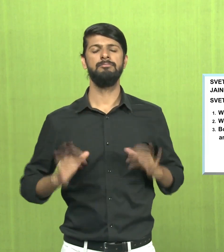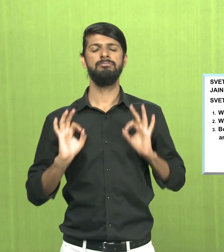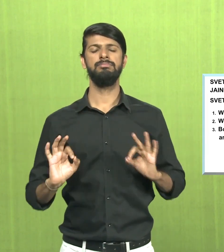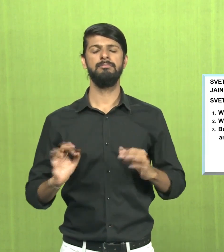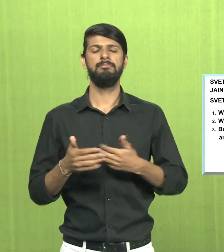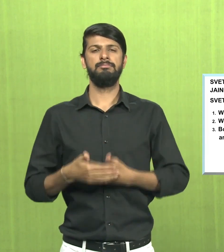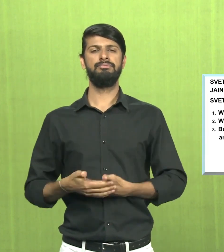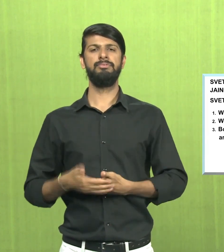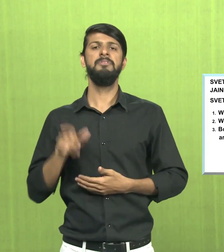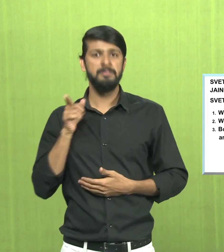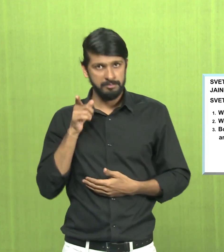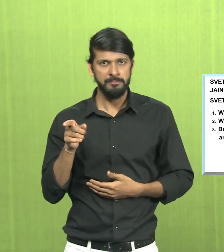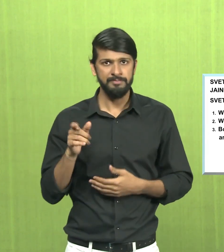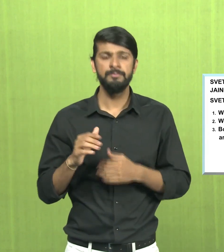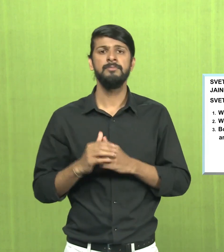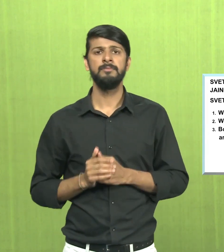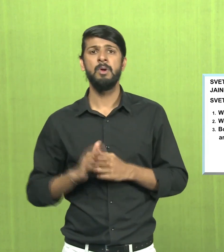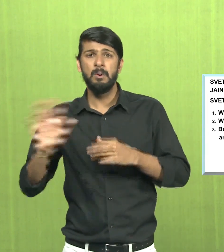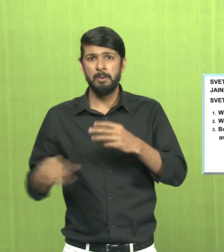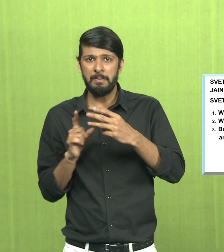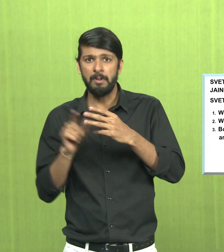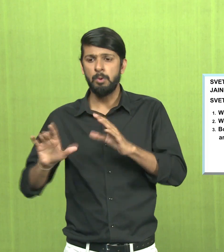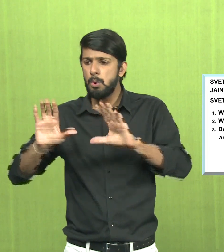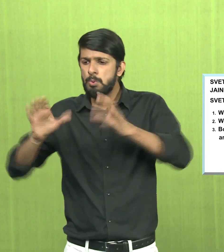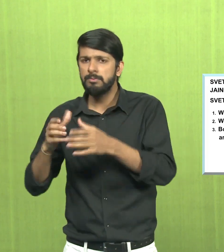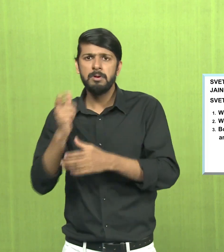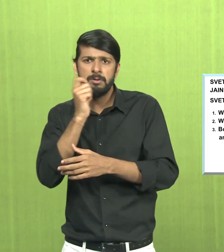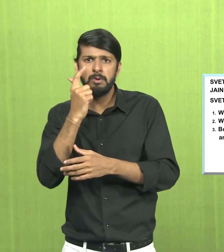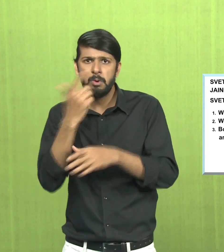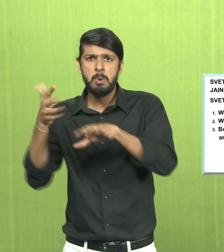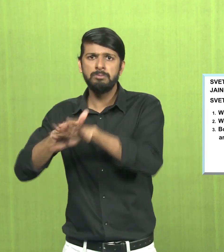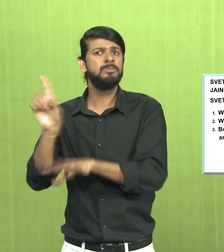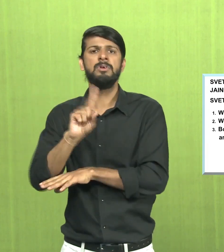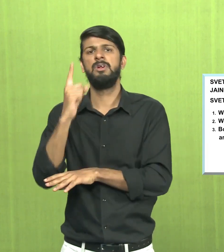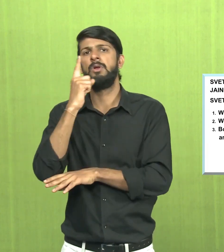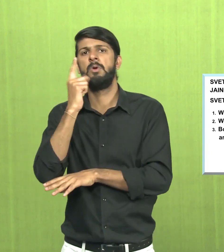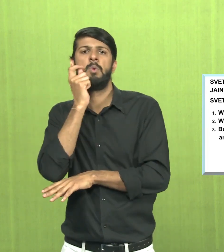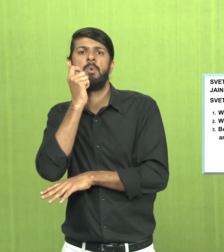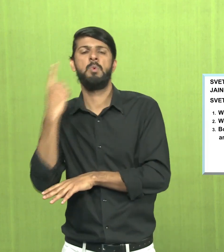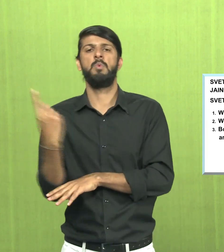not even their clothes do they keep. And lastly, this group